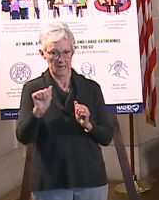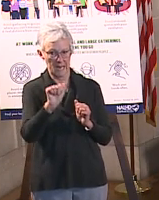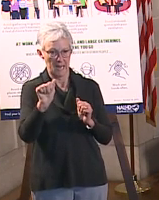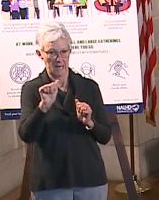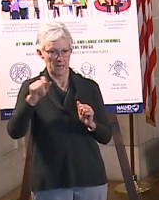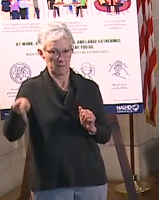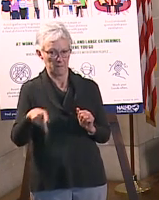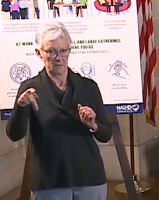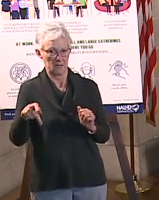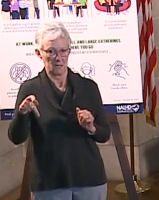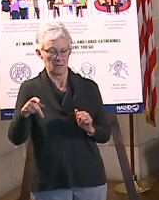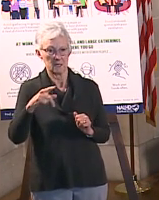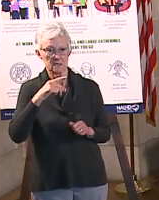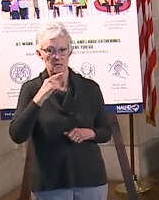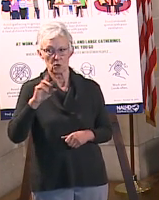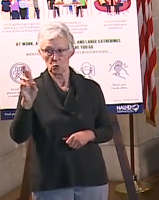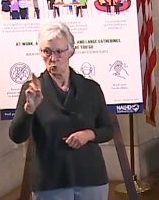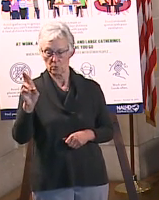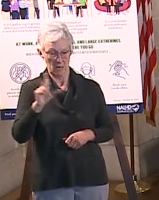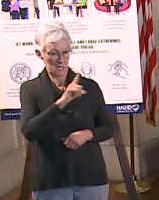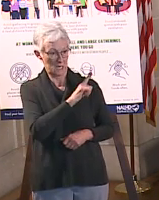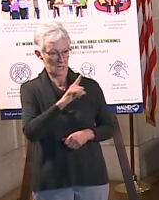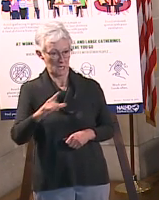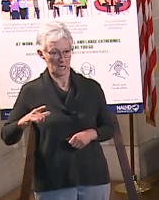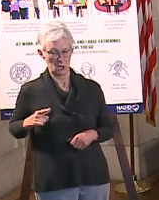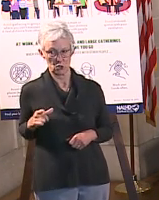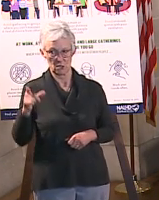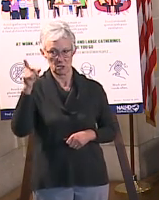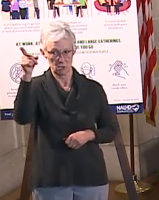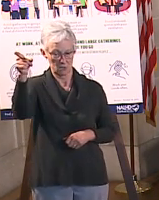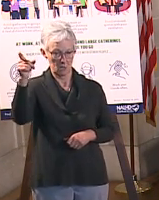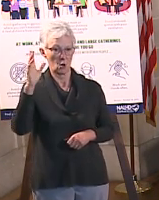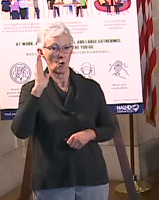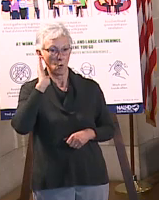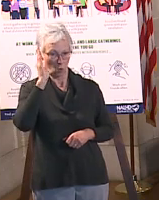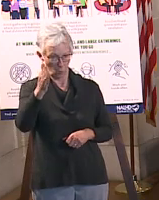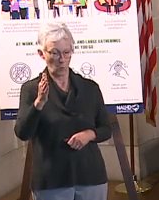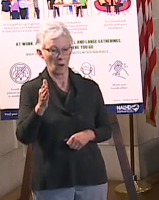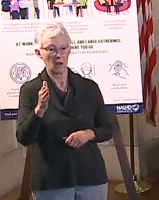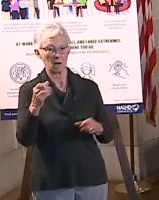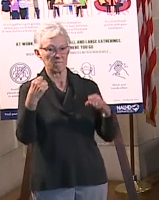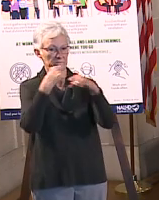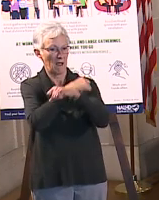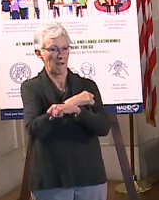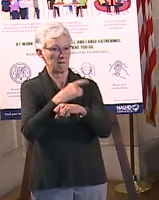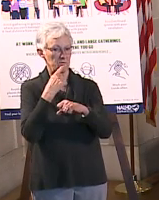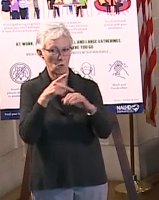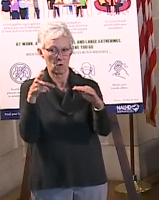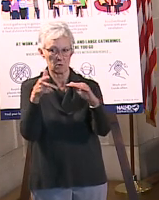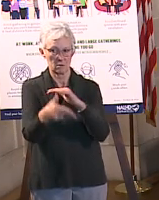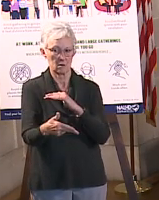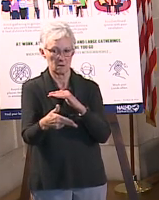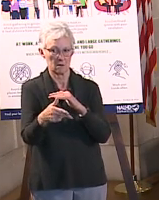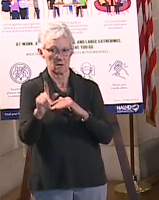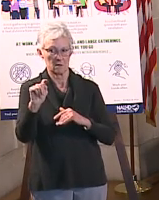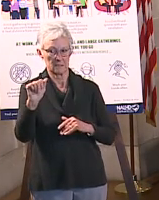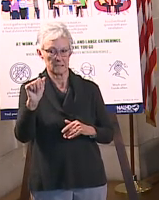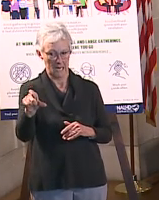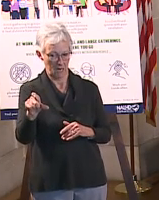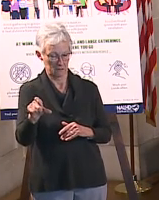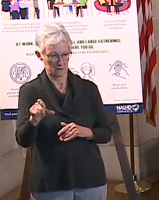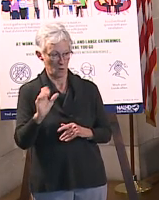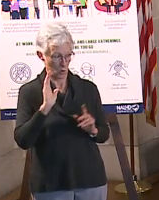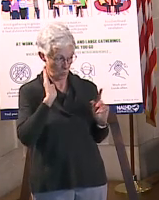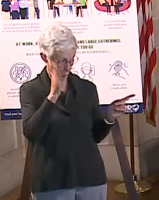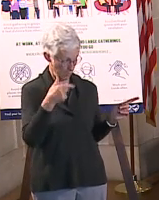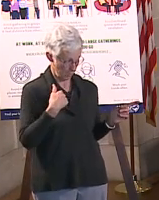legislators in Iowa are going to be pursuing a tax cut in Iowa despite the pandemic and its impact on the budget. Are we going to be looking at something similar here in